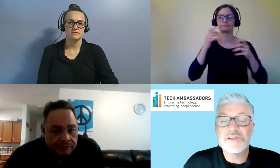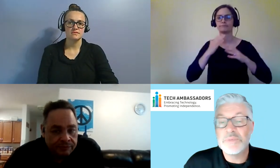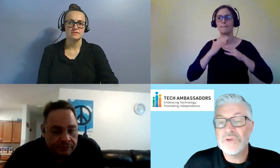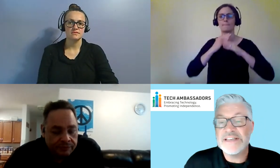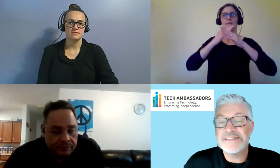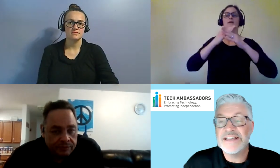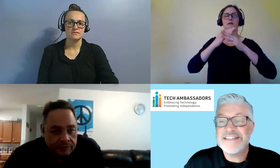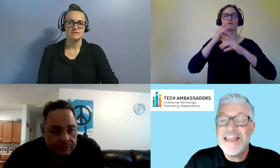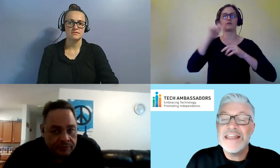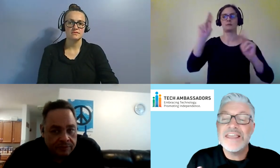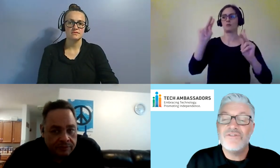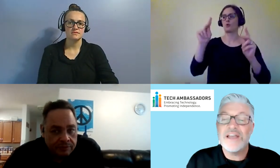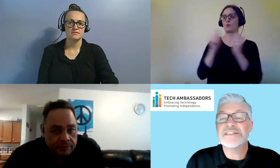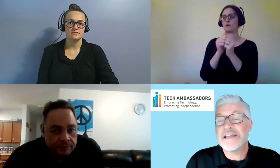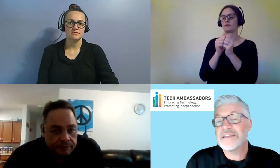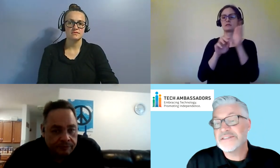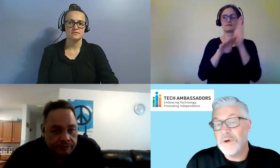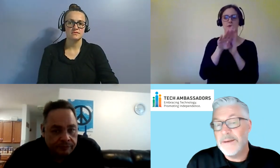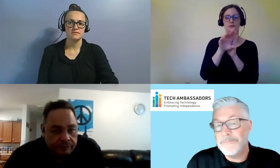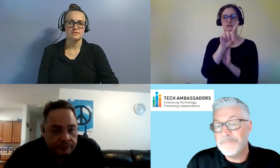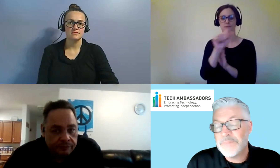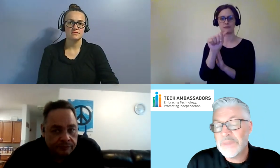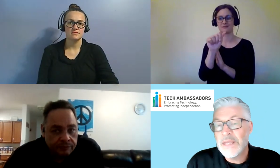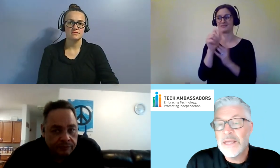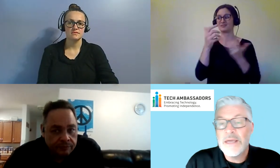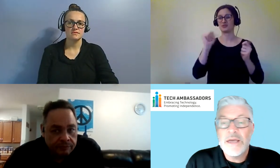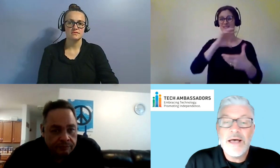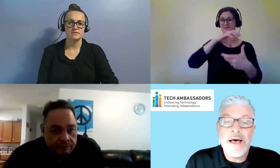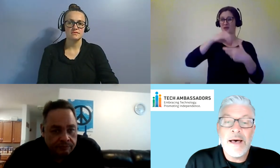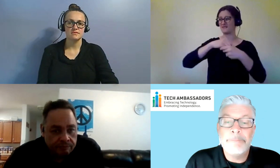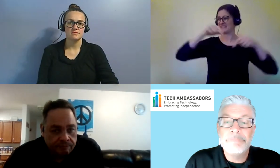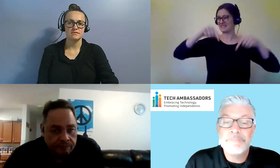developmental disabilities attending events like this one?